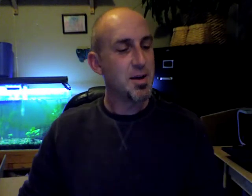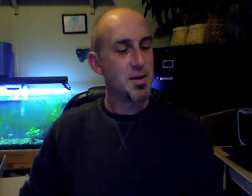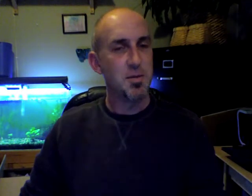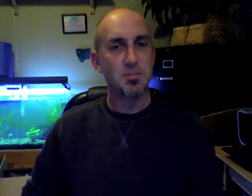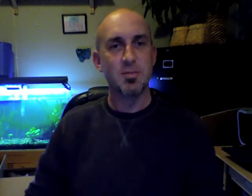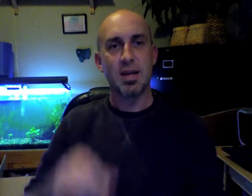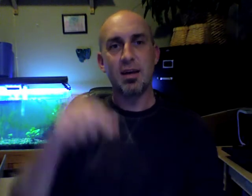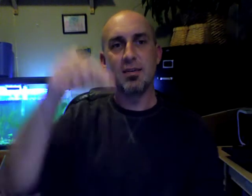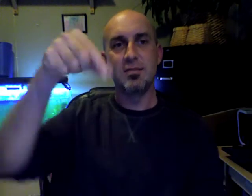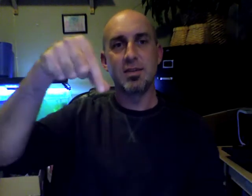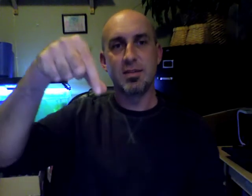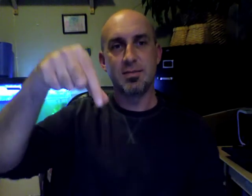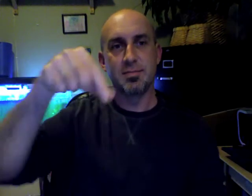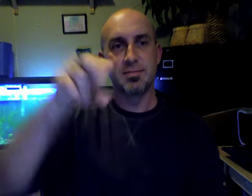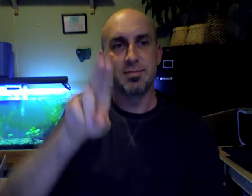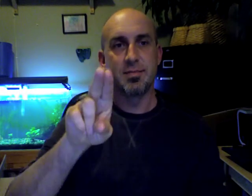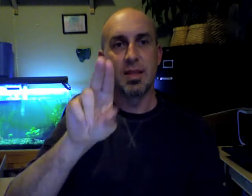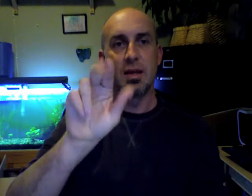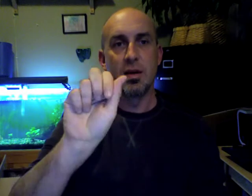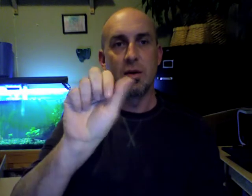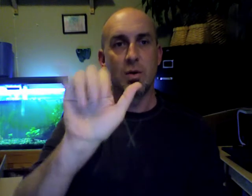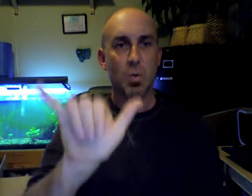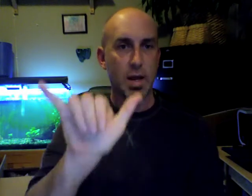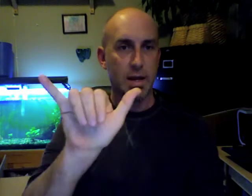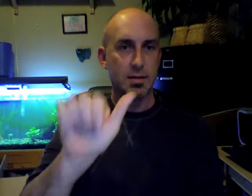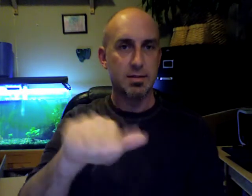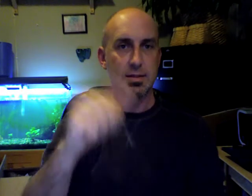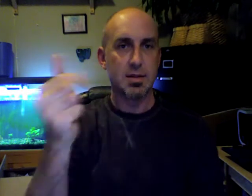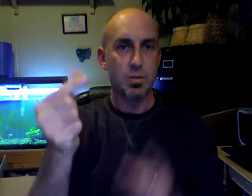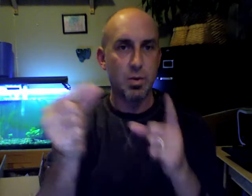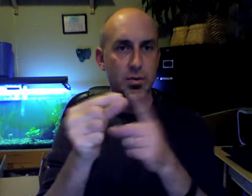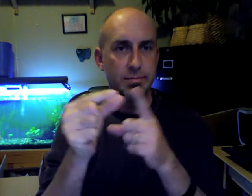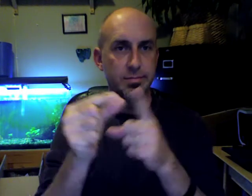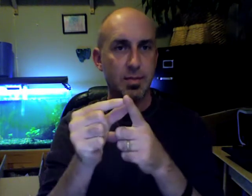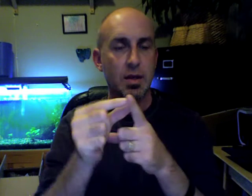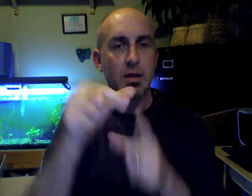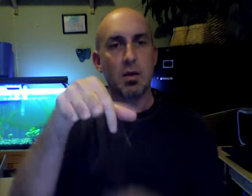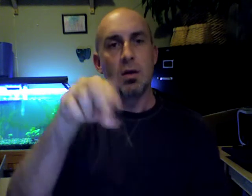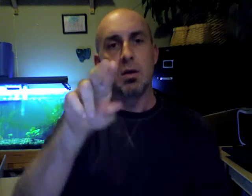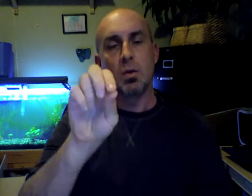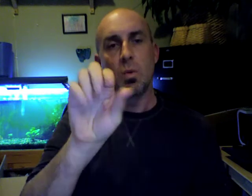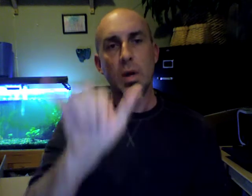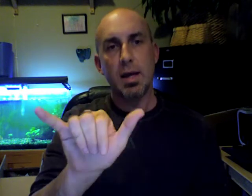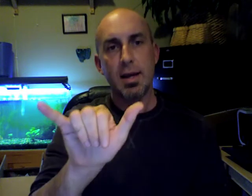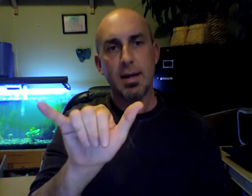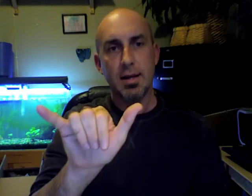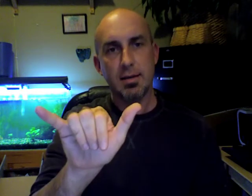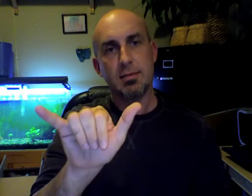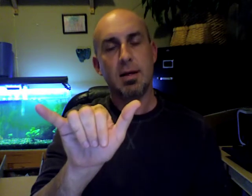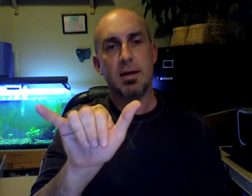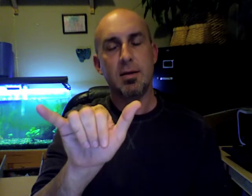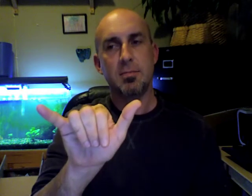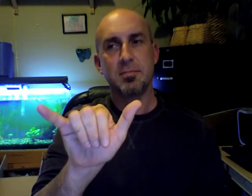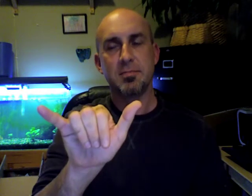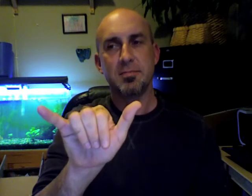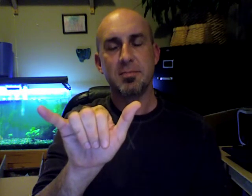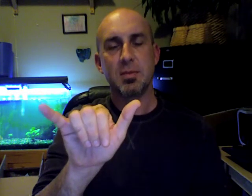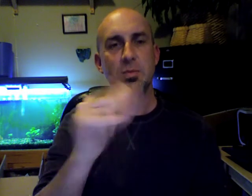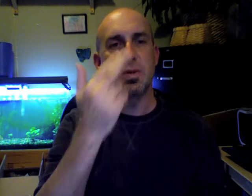So. We have quay is another word. Quay. It was pretty